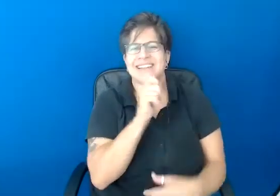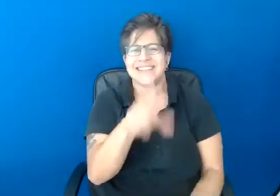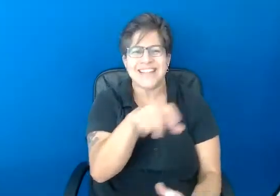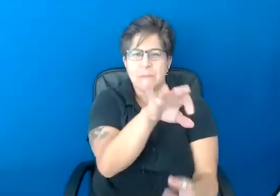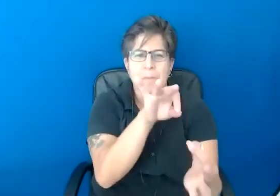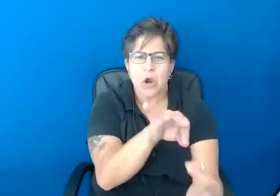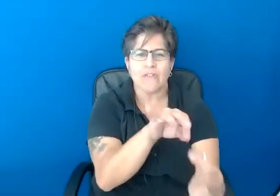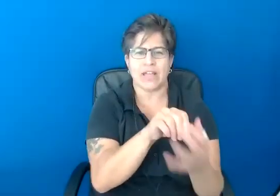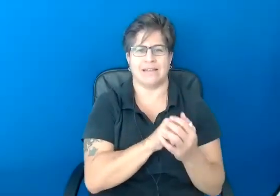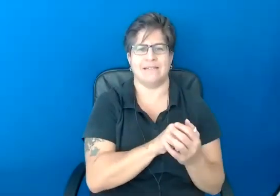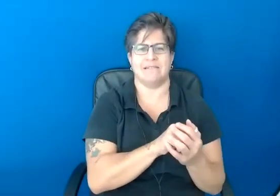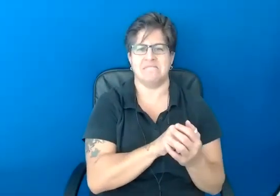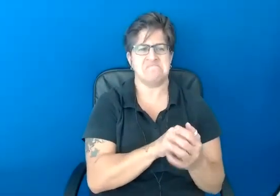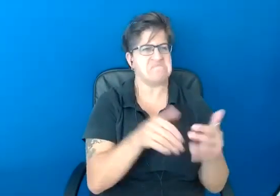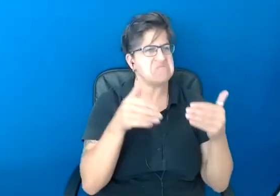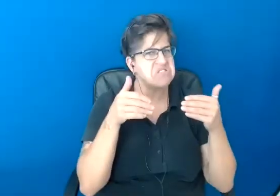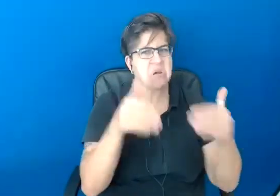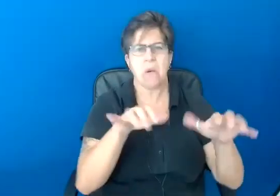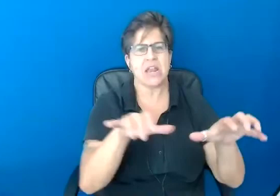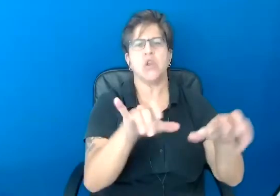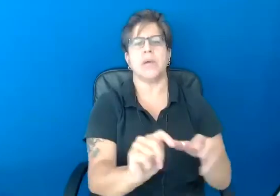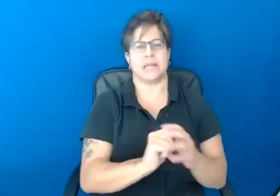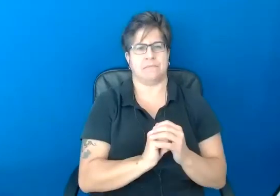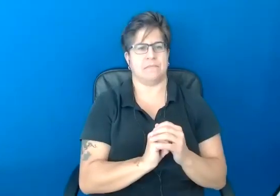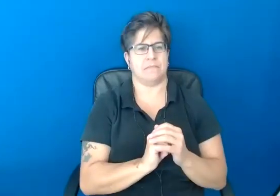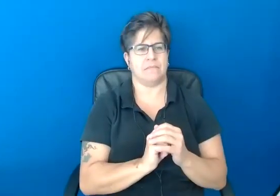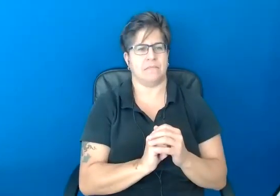but I've had a spiritual director since 1994